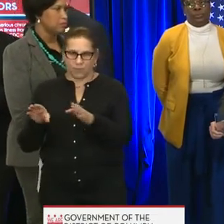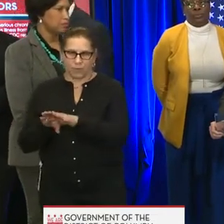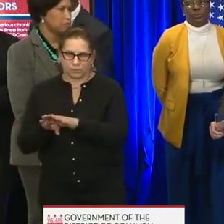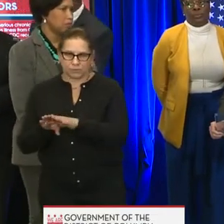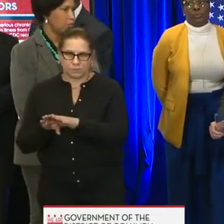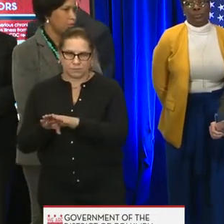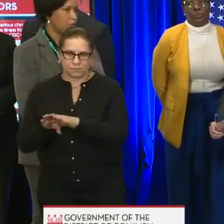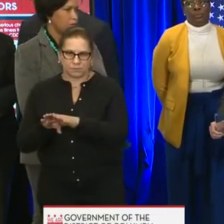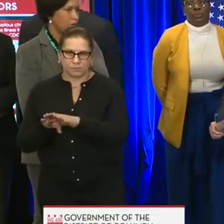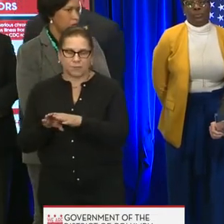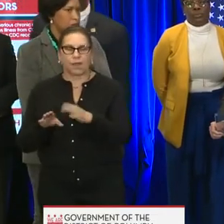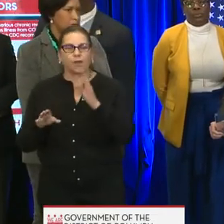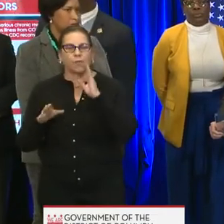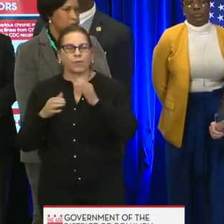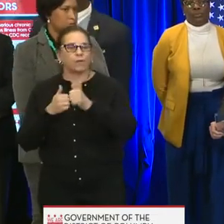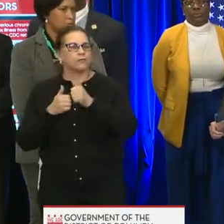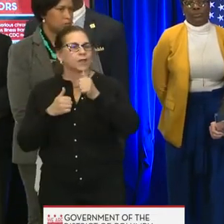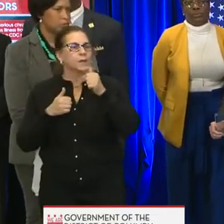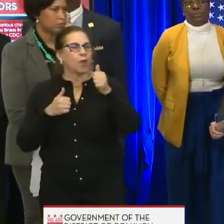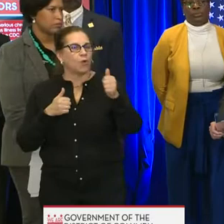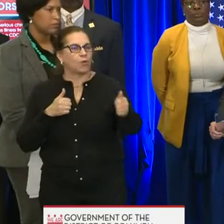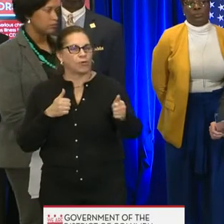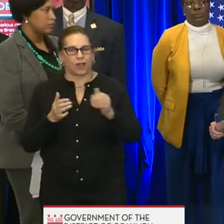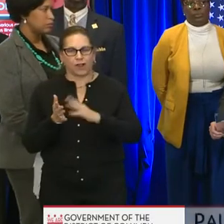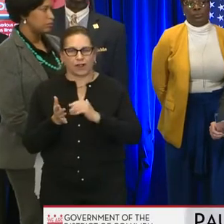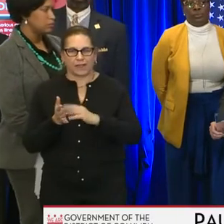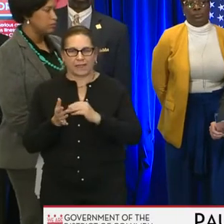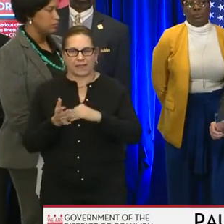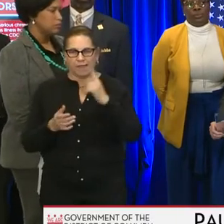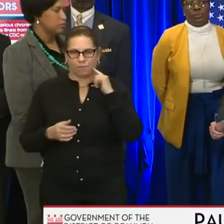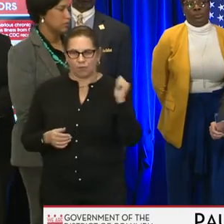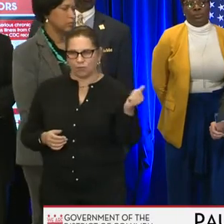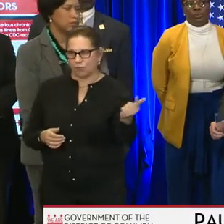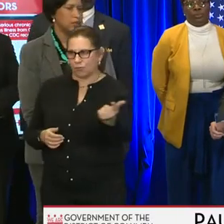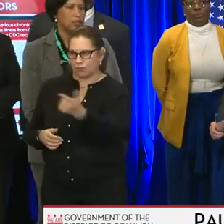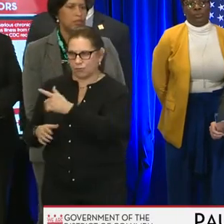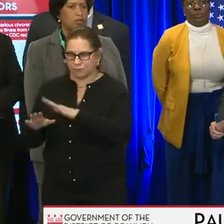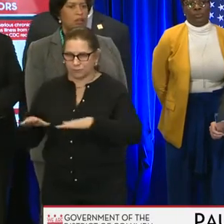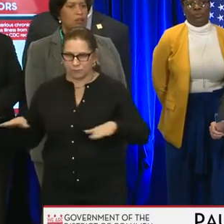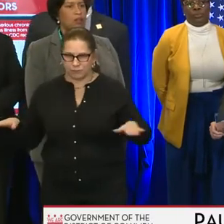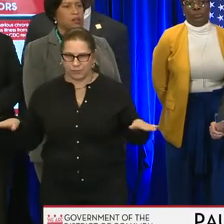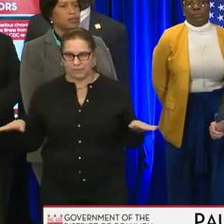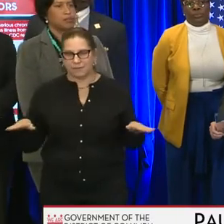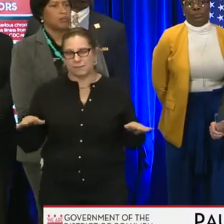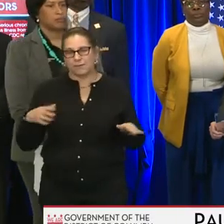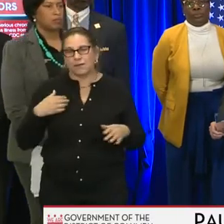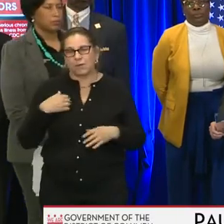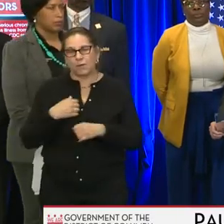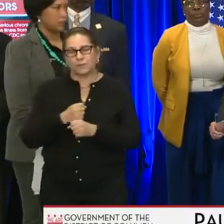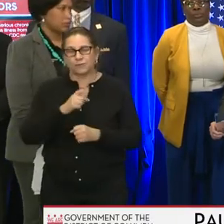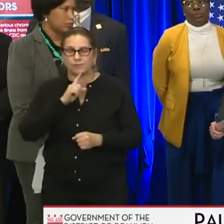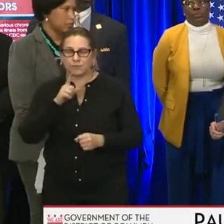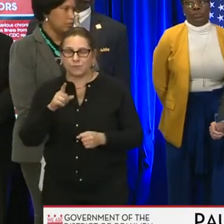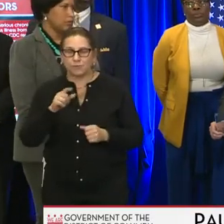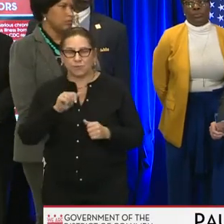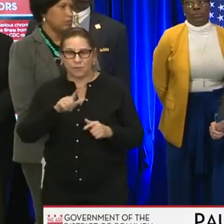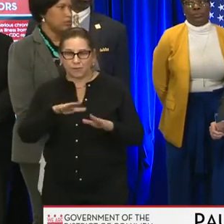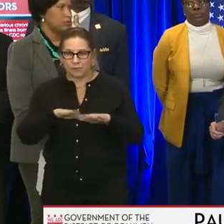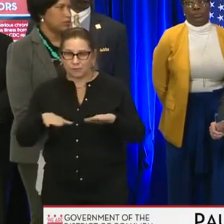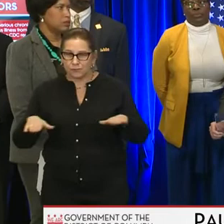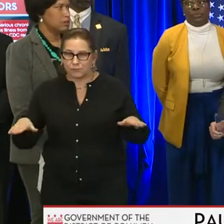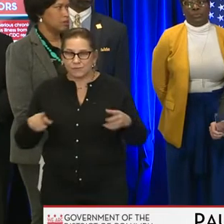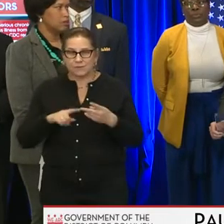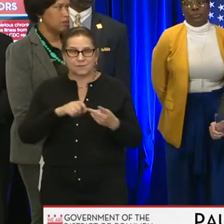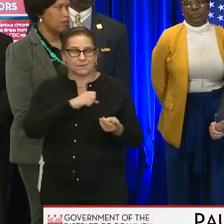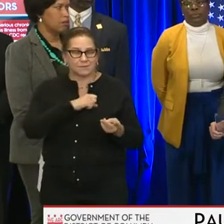all our children. And let's be clear, we're doing this to ensure the safety of our children and of the staff within our schools.